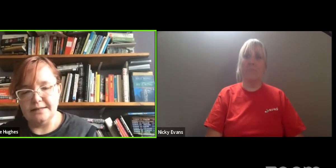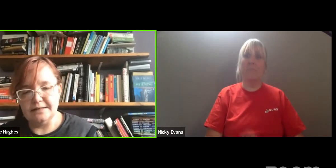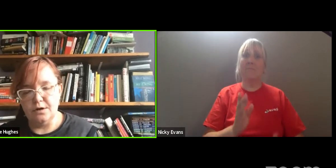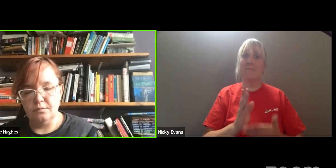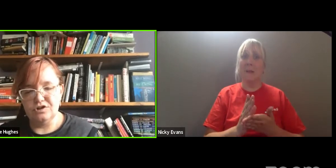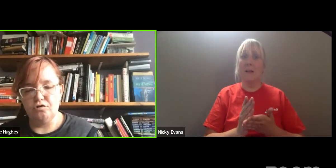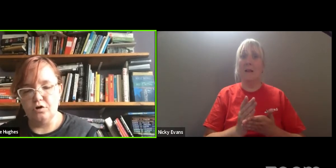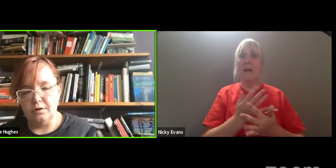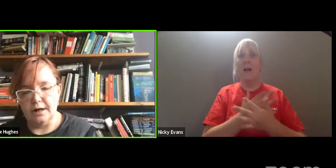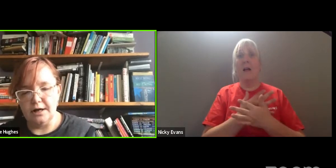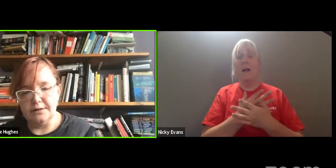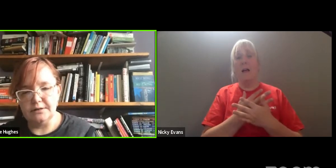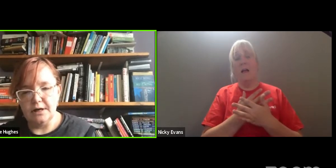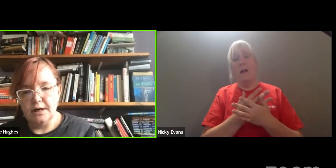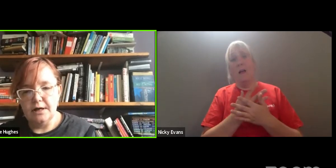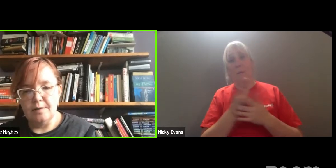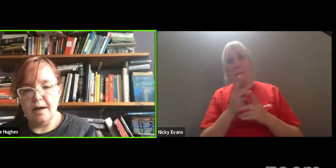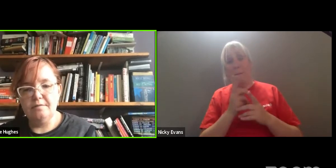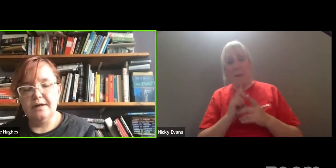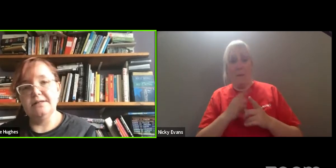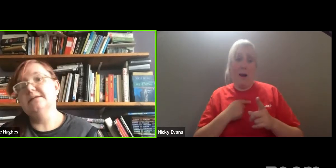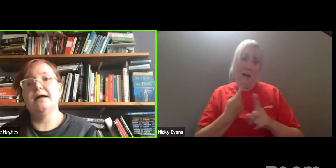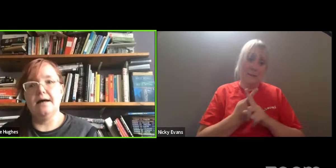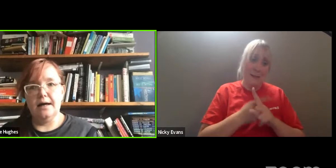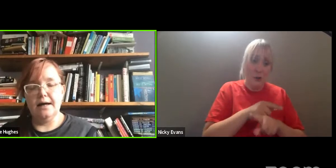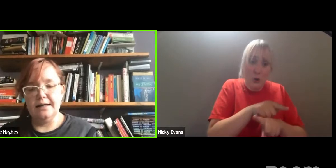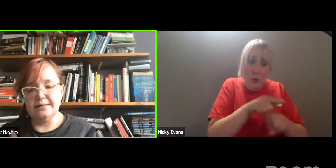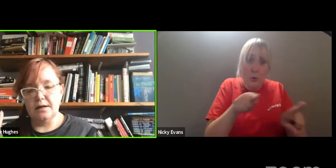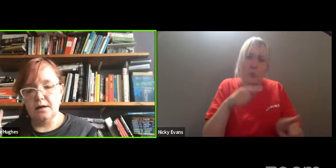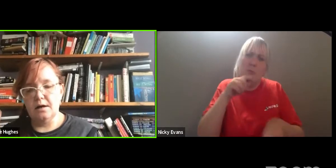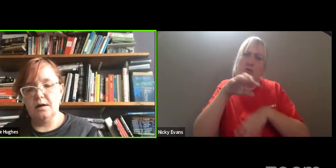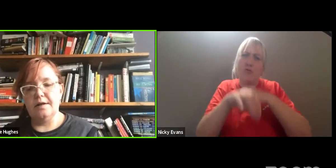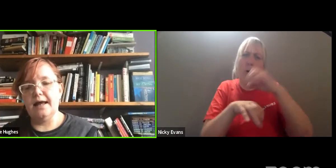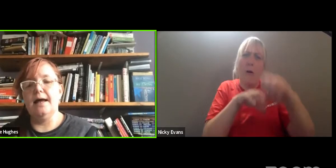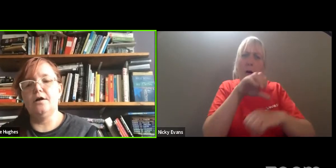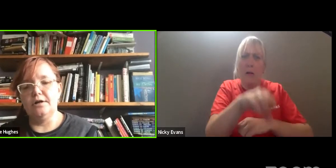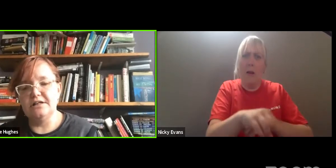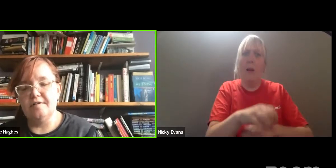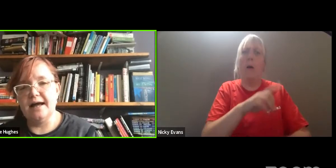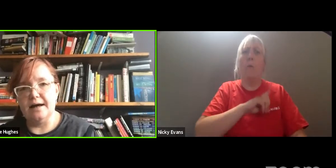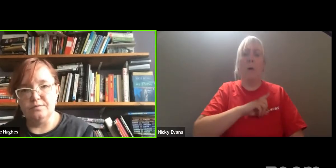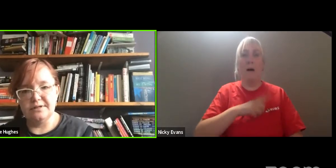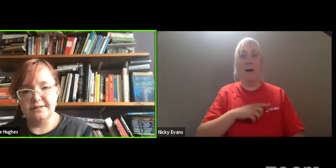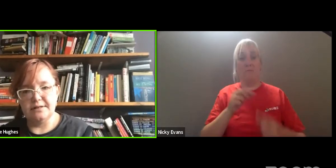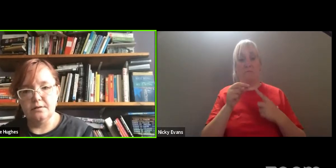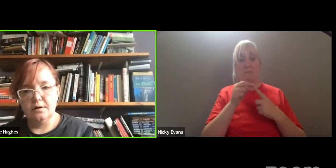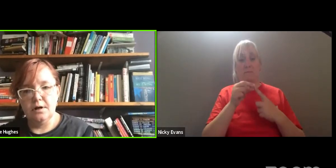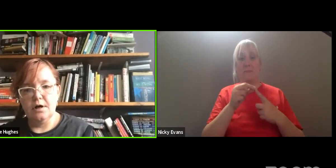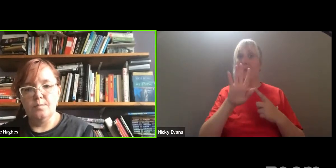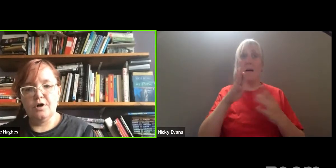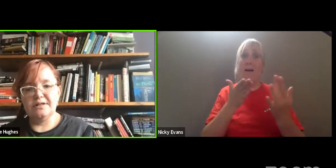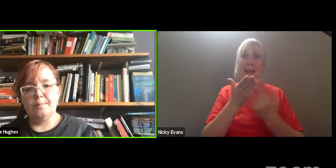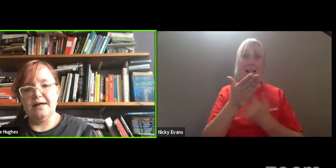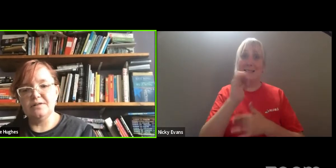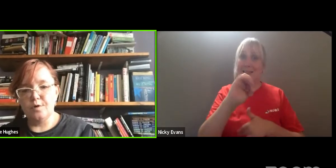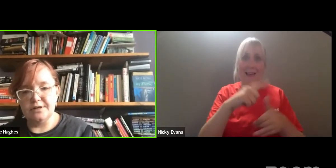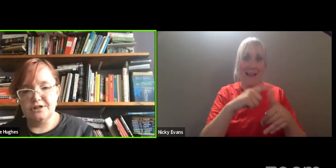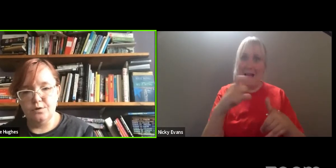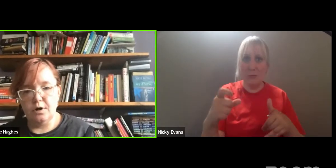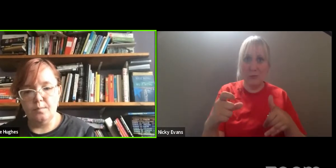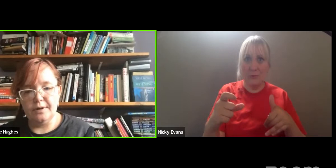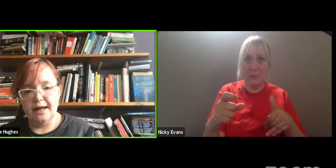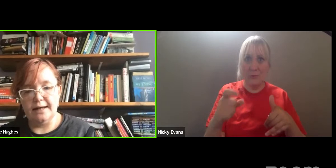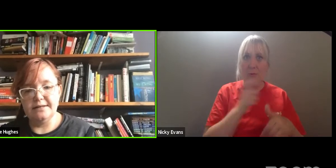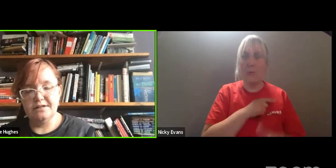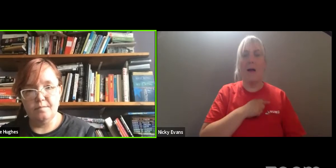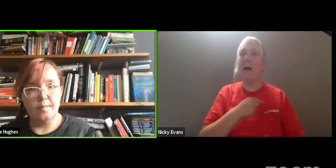that I speak to struggle. And the main reasons is they can't get onto their accounts because the passwords are